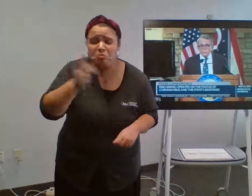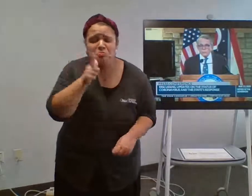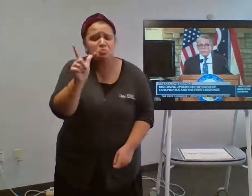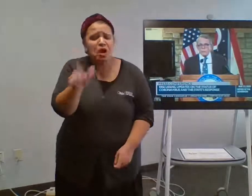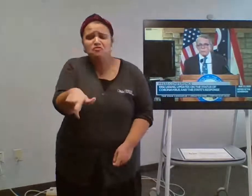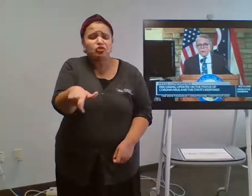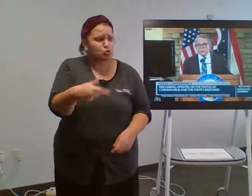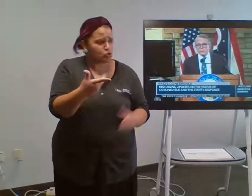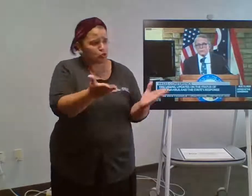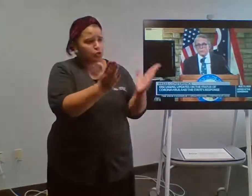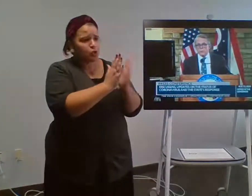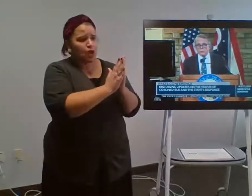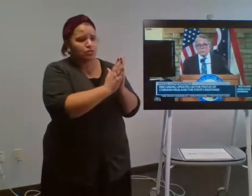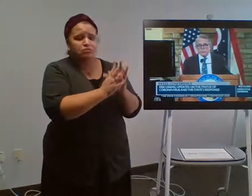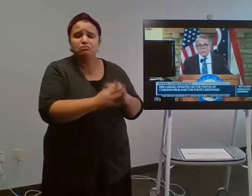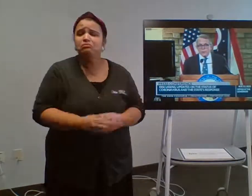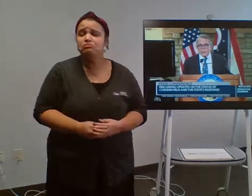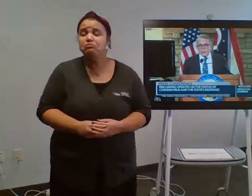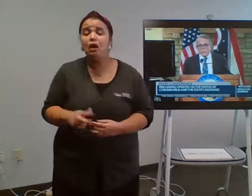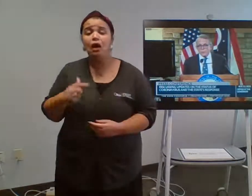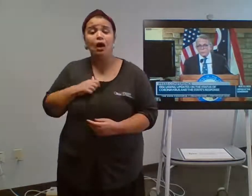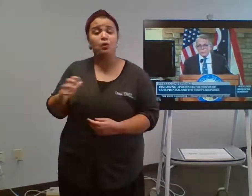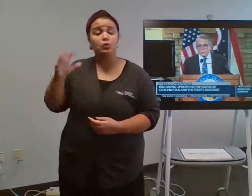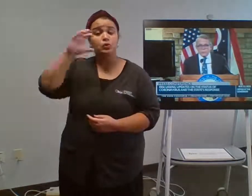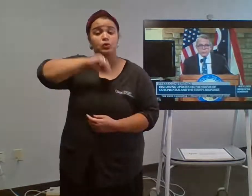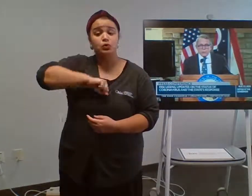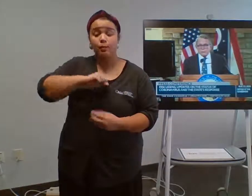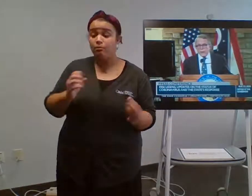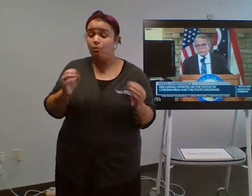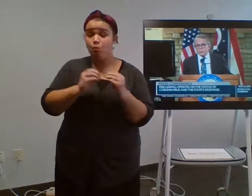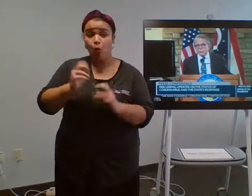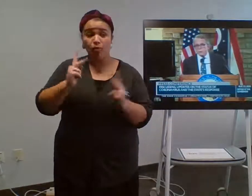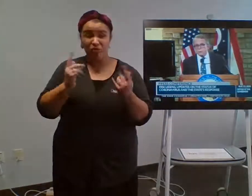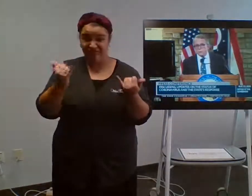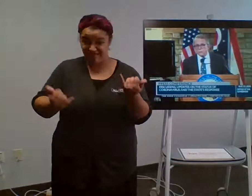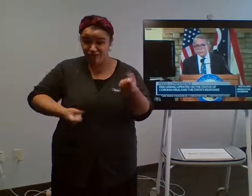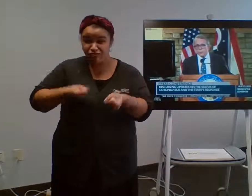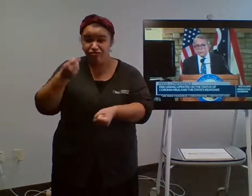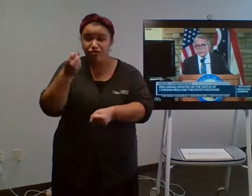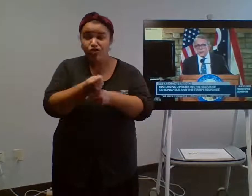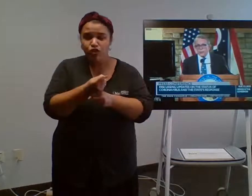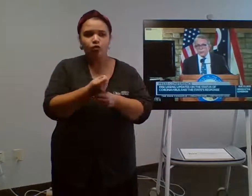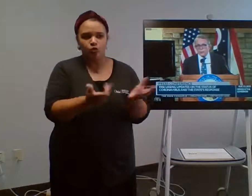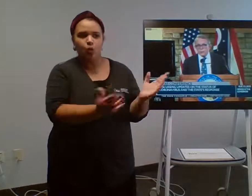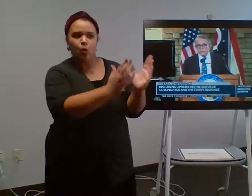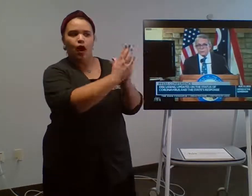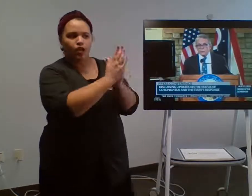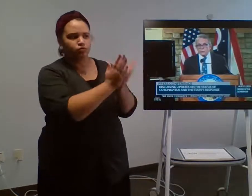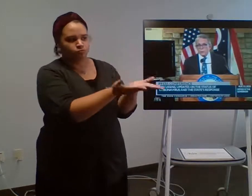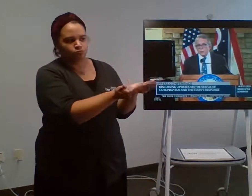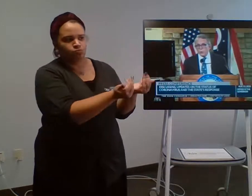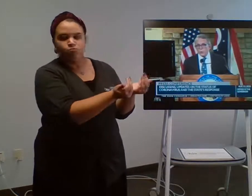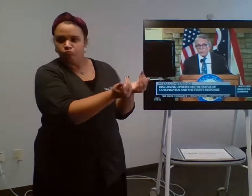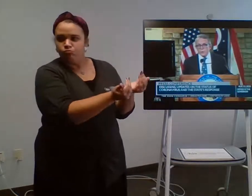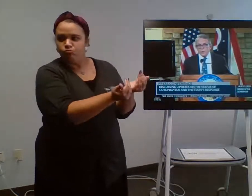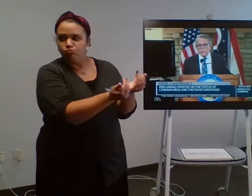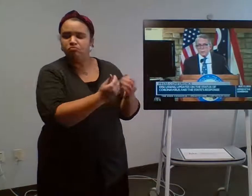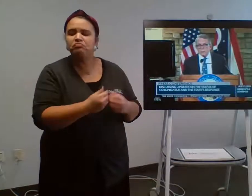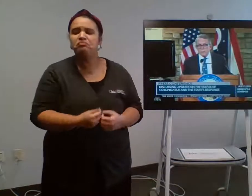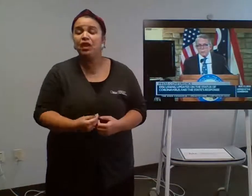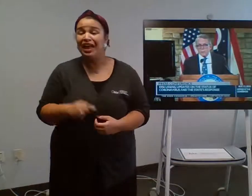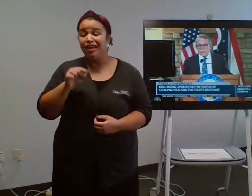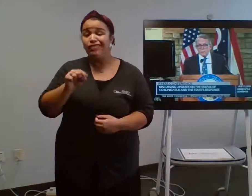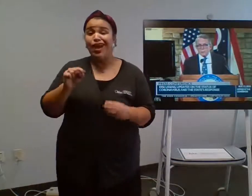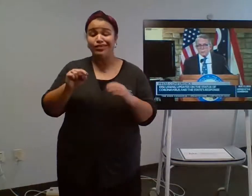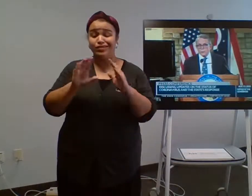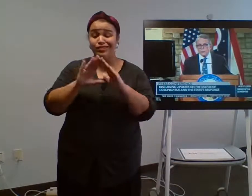would be getting their ballots and sending them in absentee. So I think the system will work.